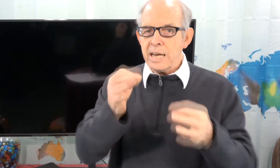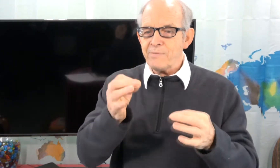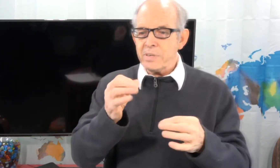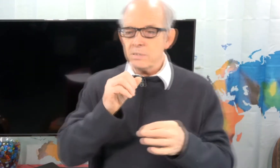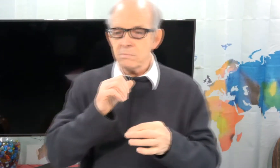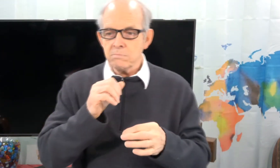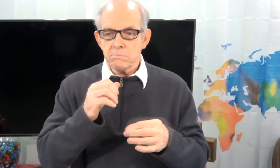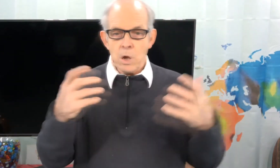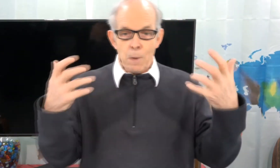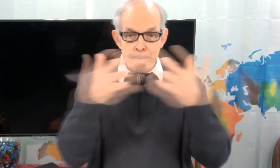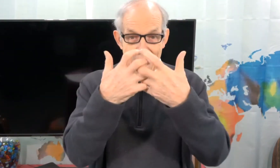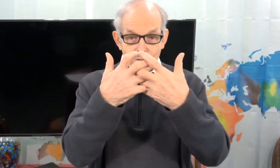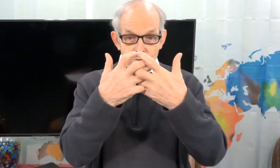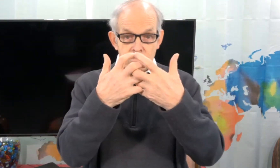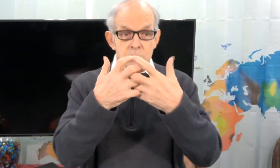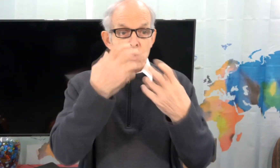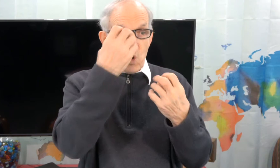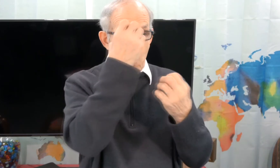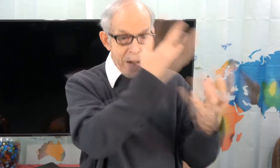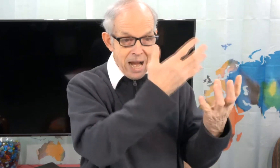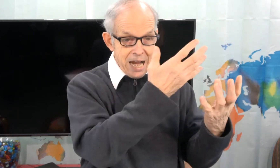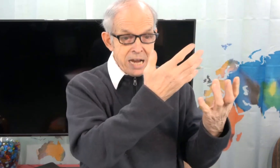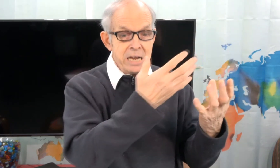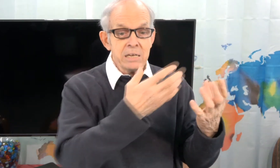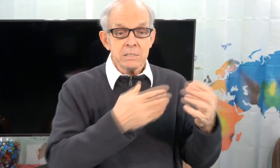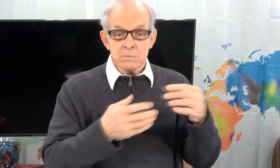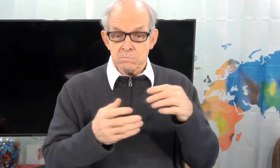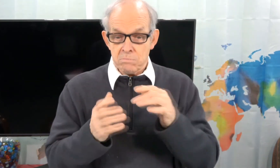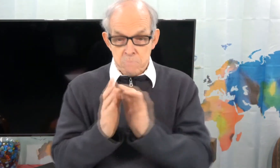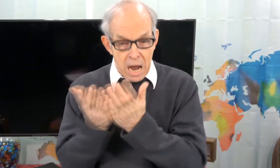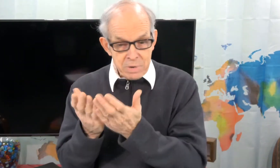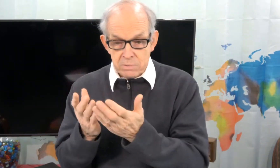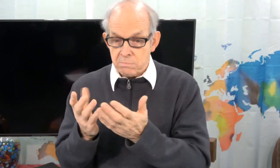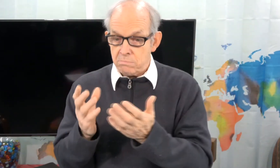If you must obey Bible,